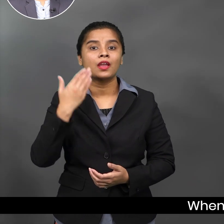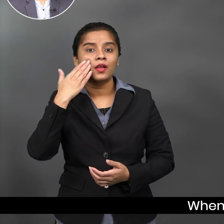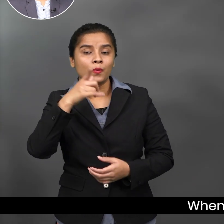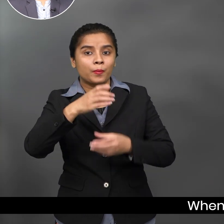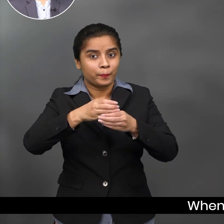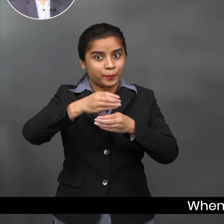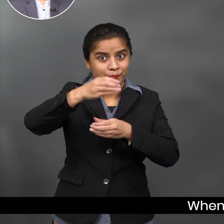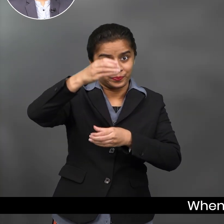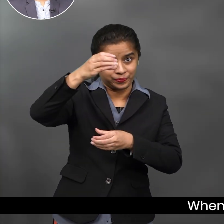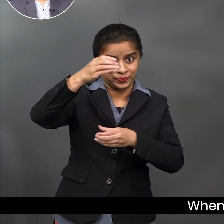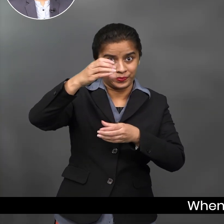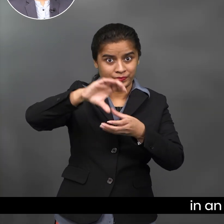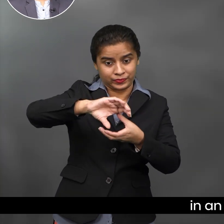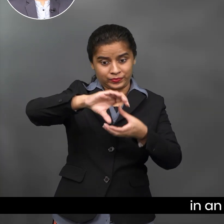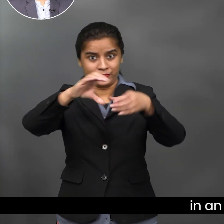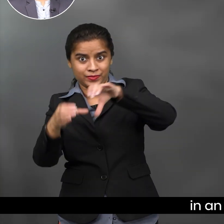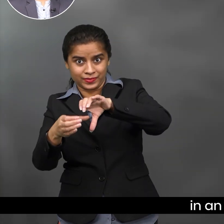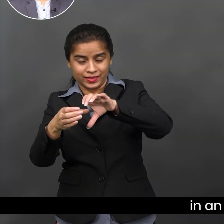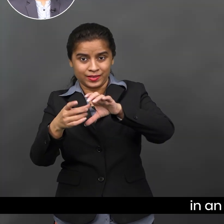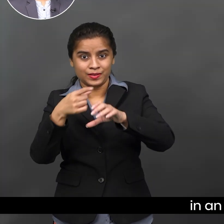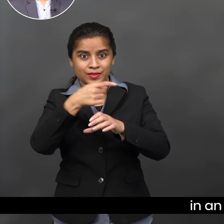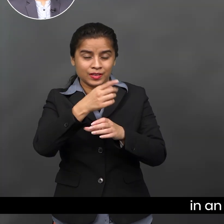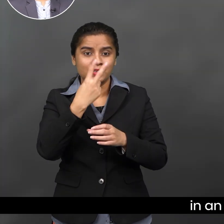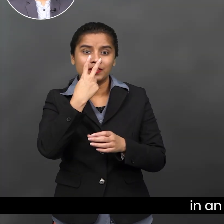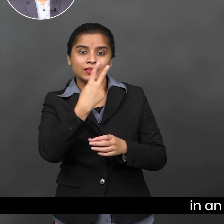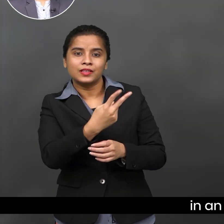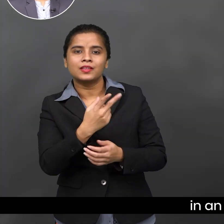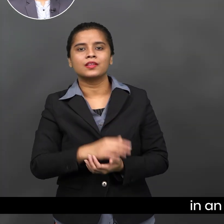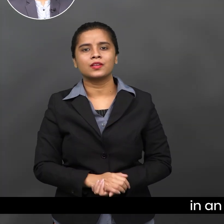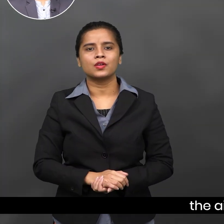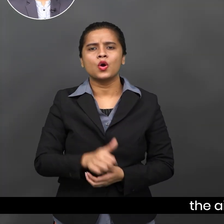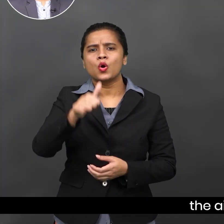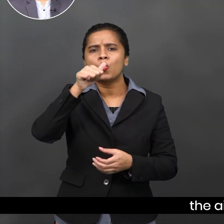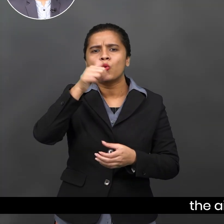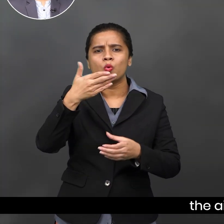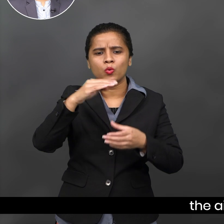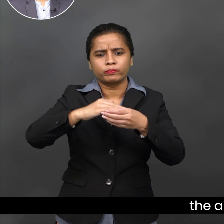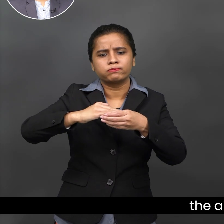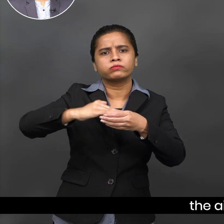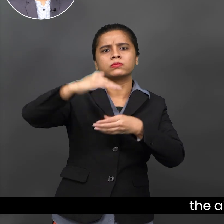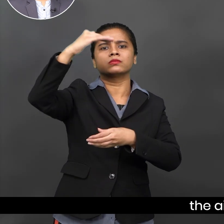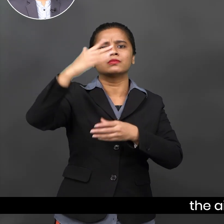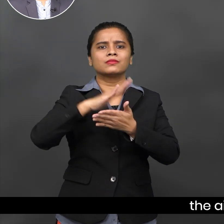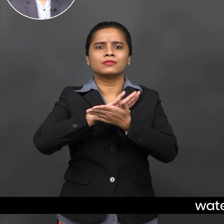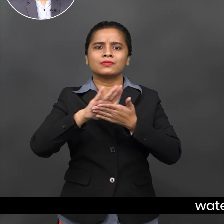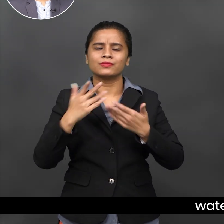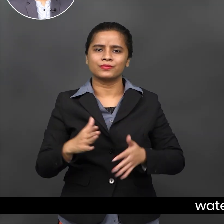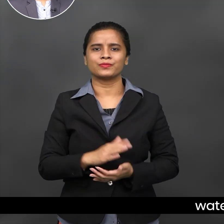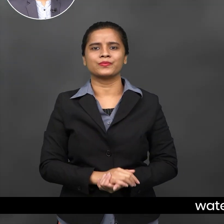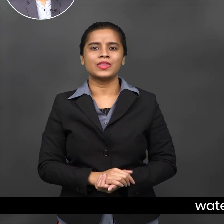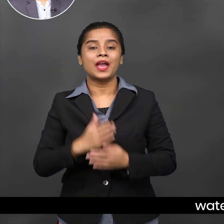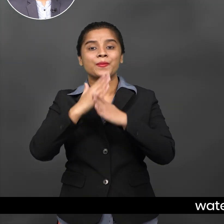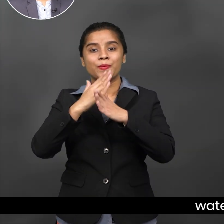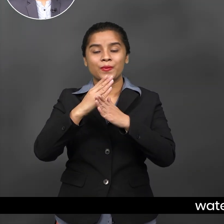When the bottle is held in an inverted position, the air inside prevents